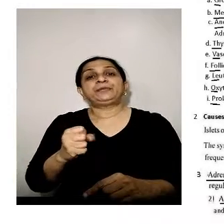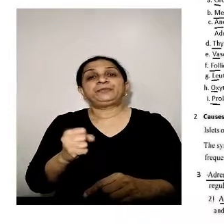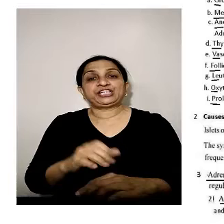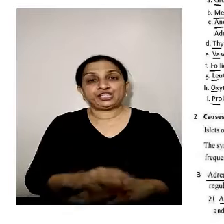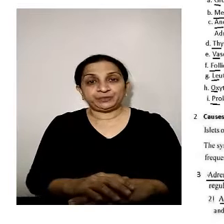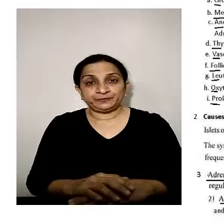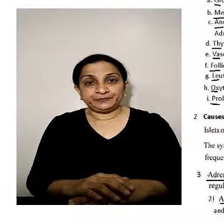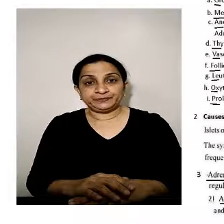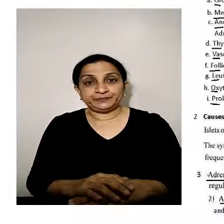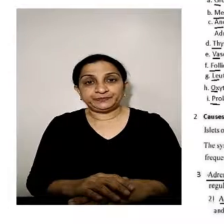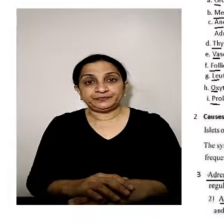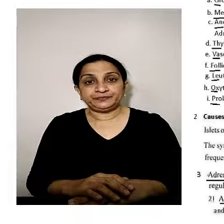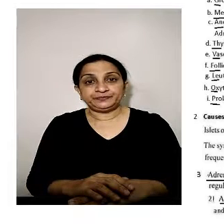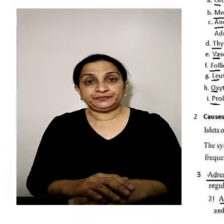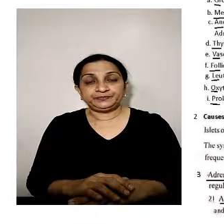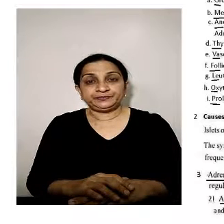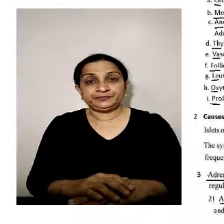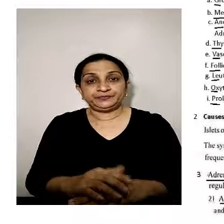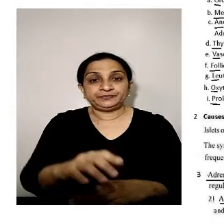blood pressure.